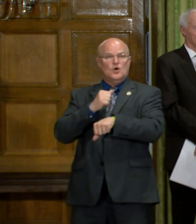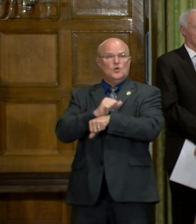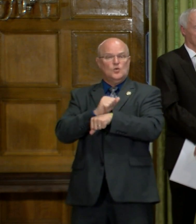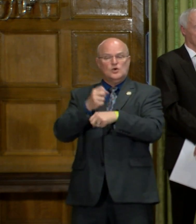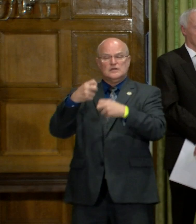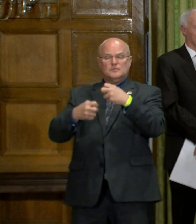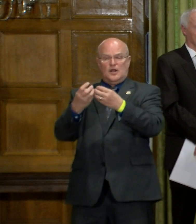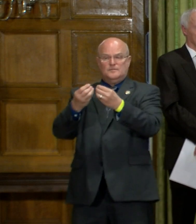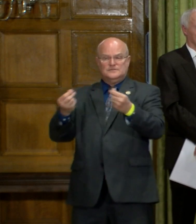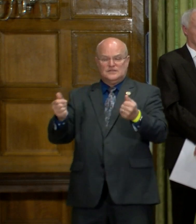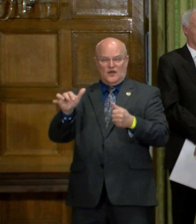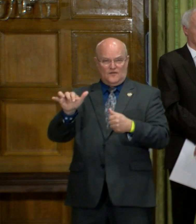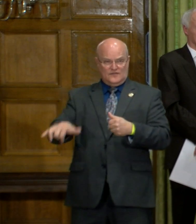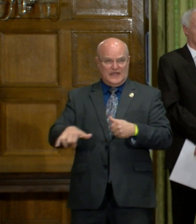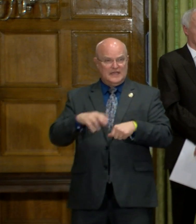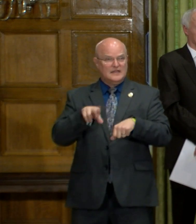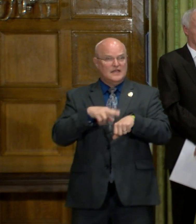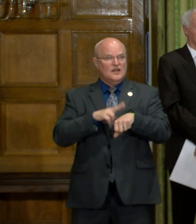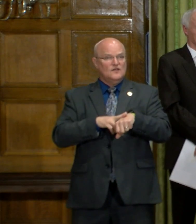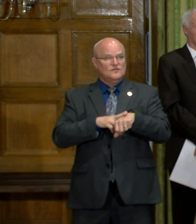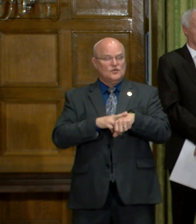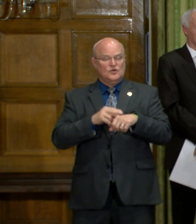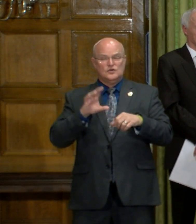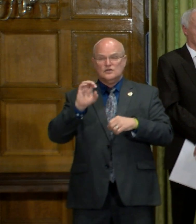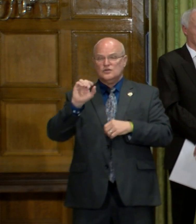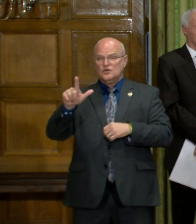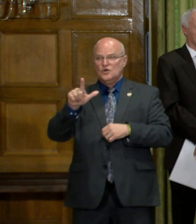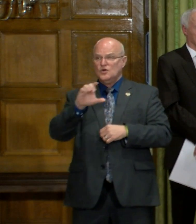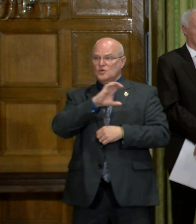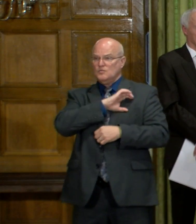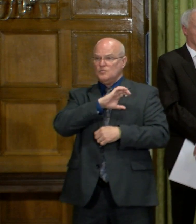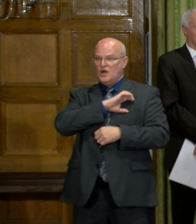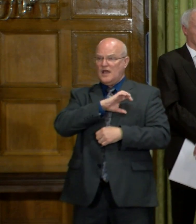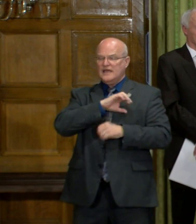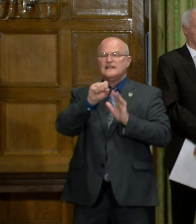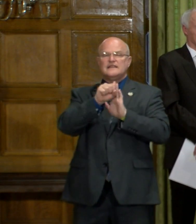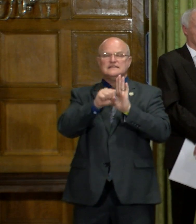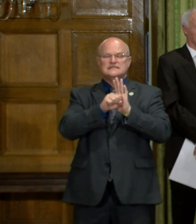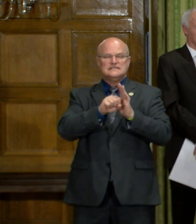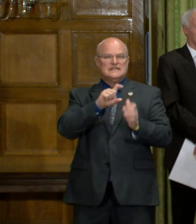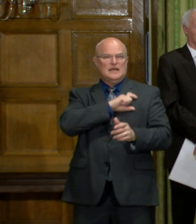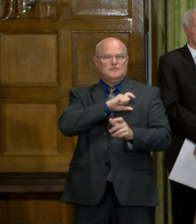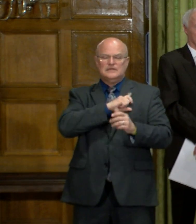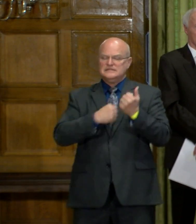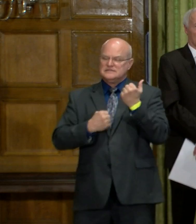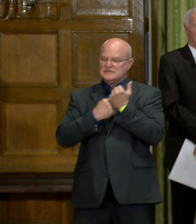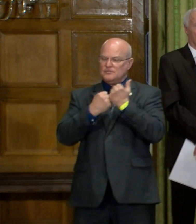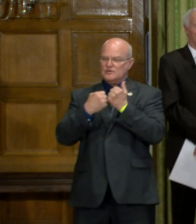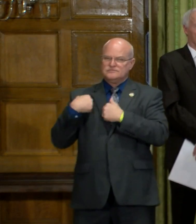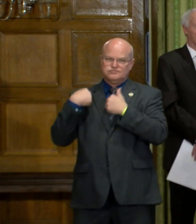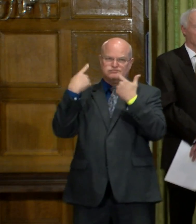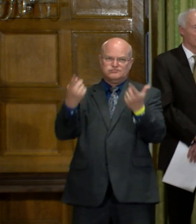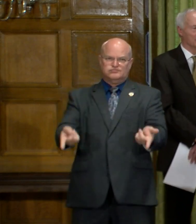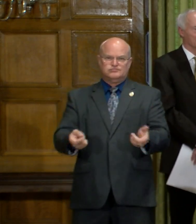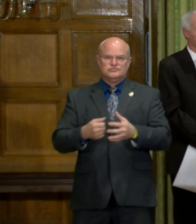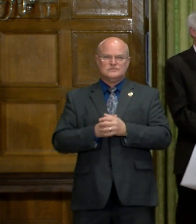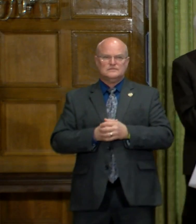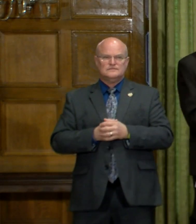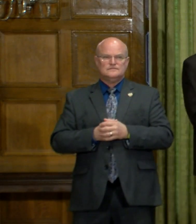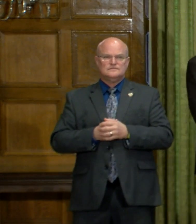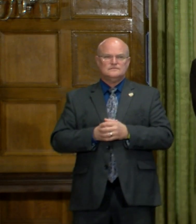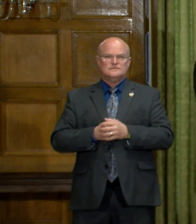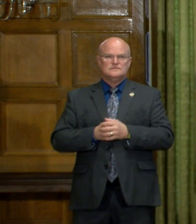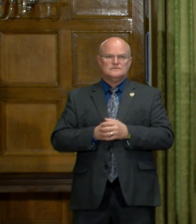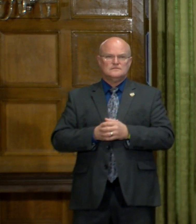problem solve that. And of course, Colonel Bryant and the state police have been very supportive throughout all this. We have a question